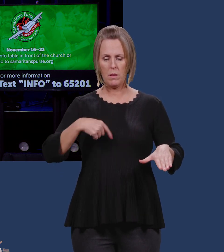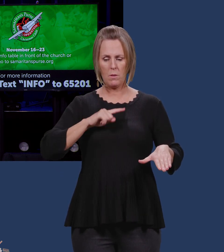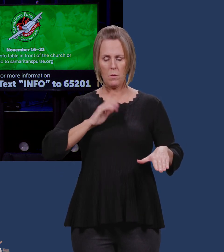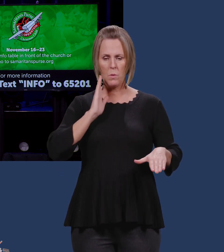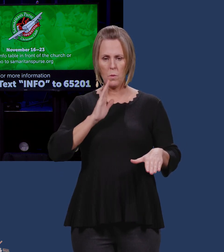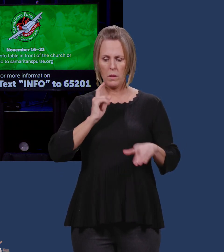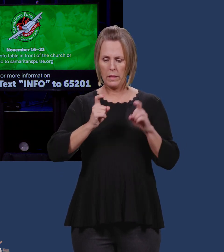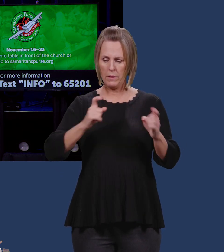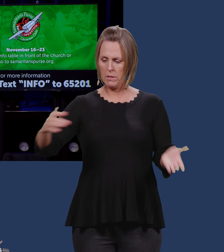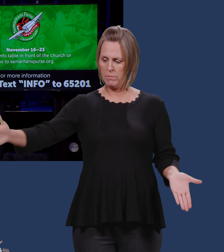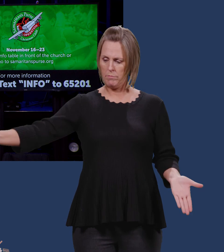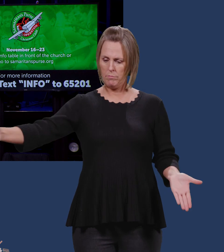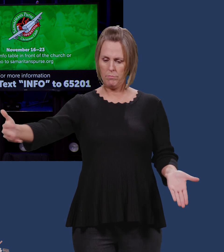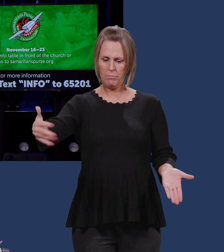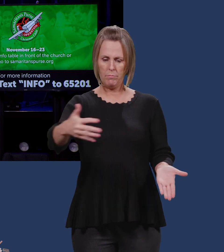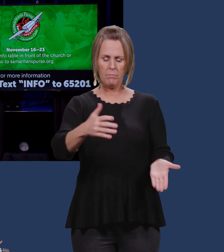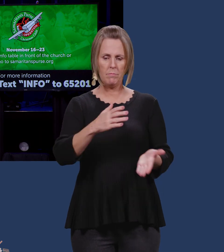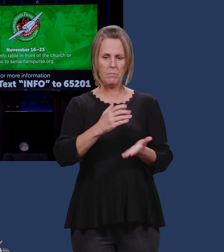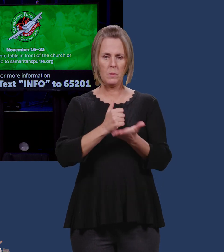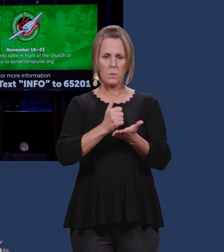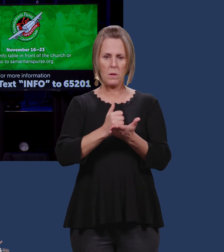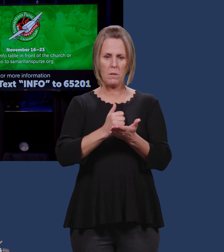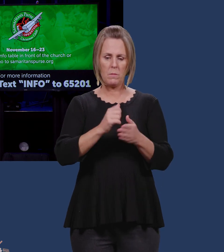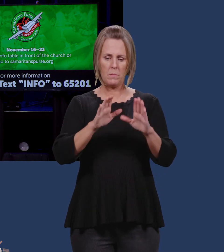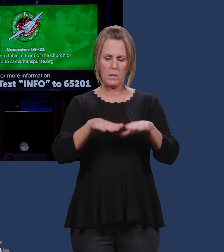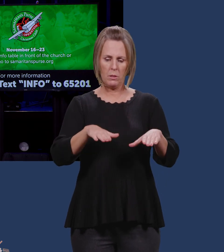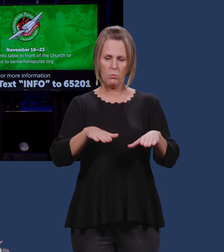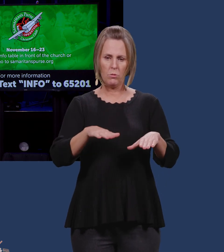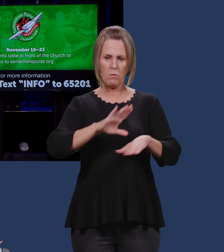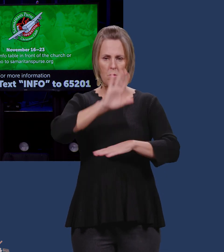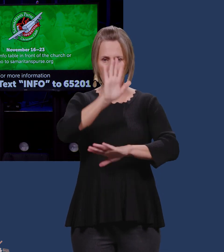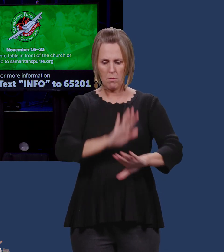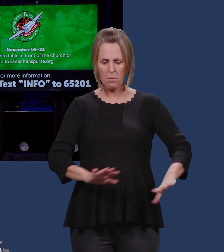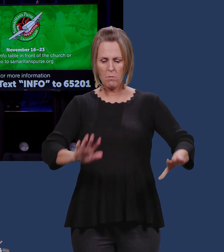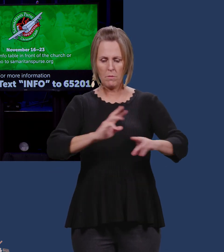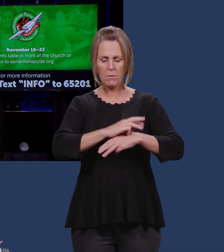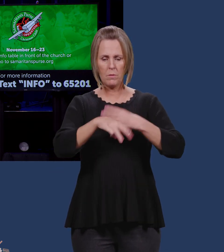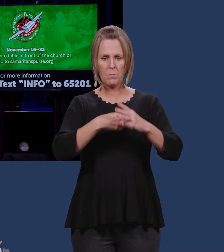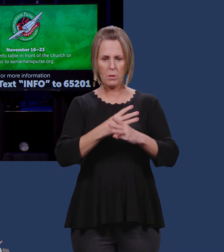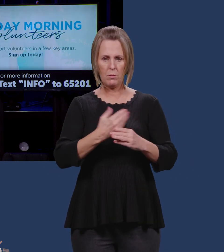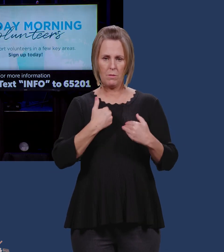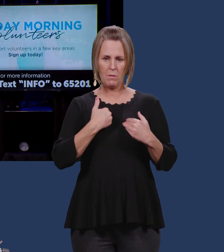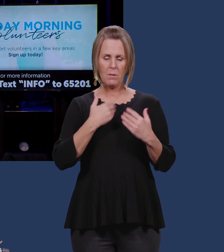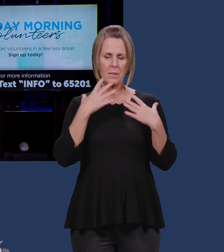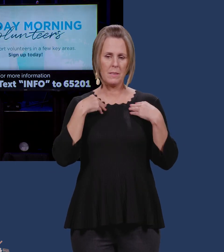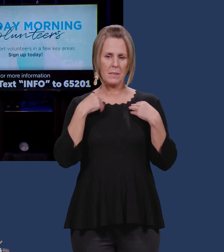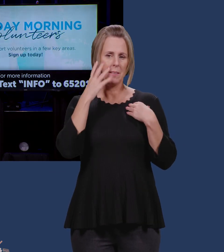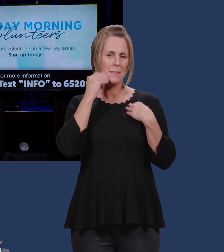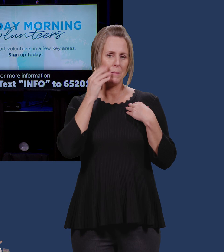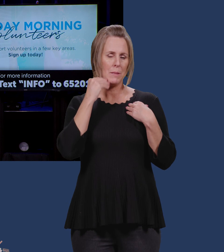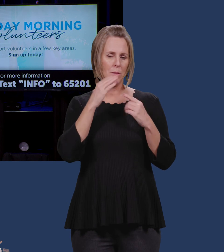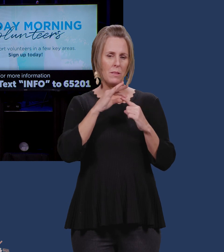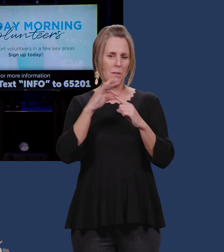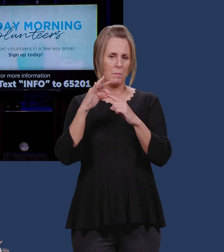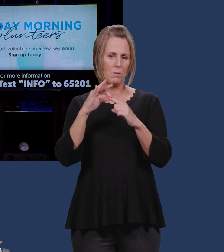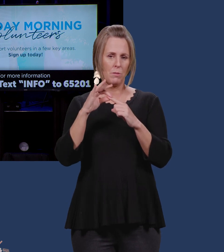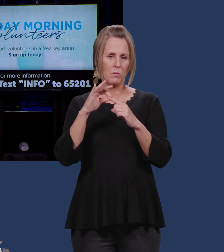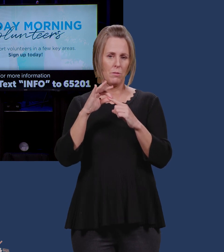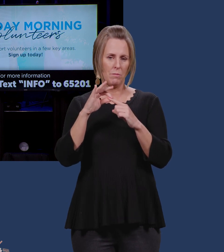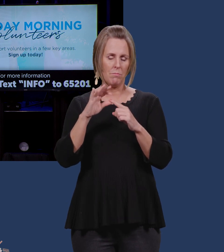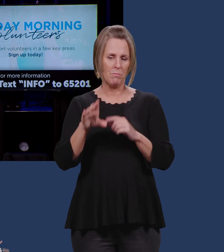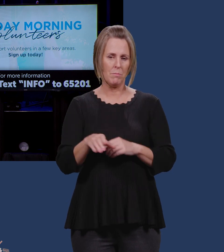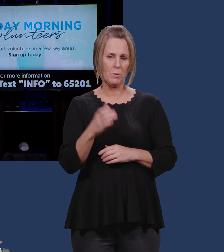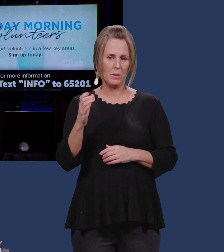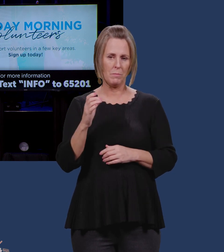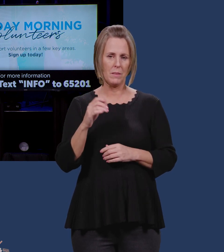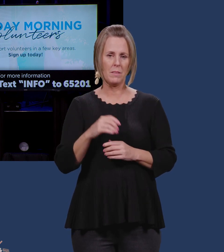the world have a special Christmas and meet Christ this Christmas. And then finally, we need Sunday morning volunteers.